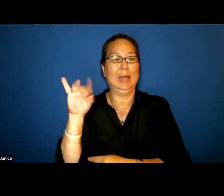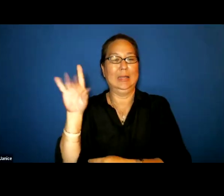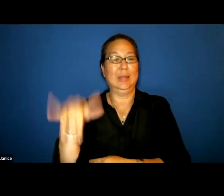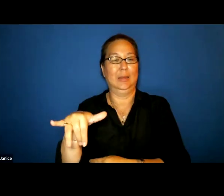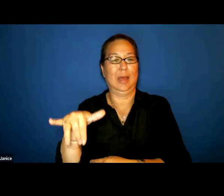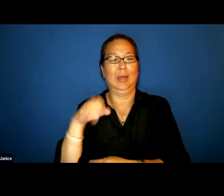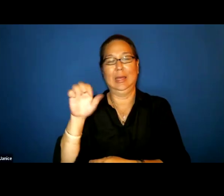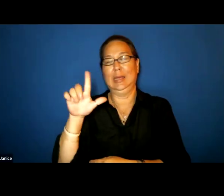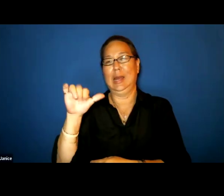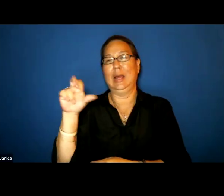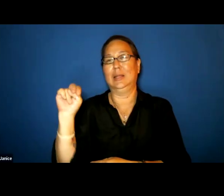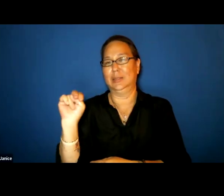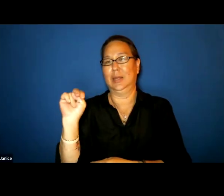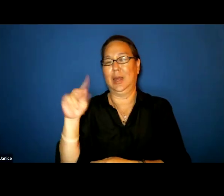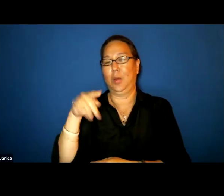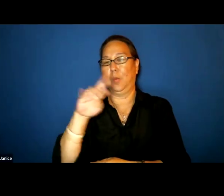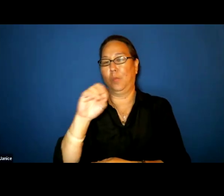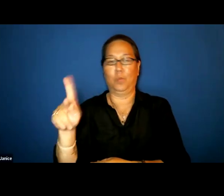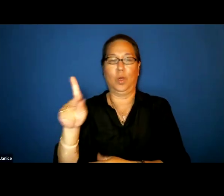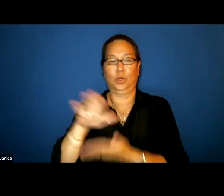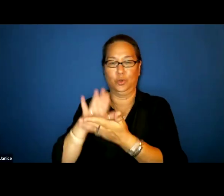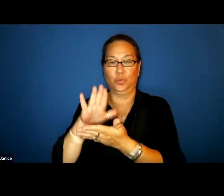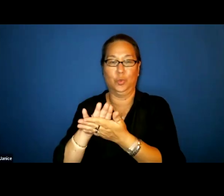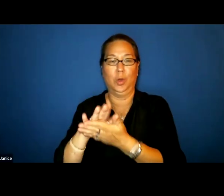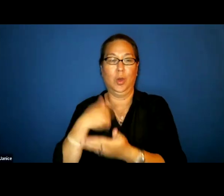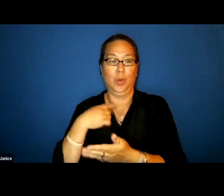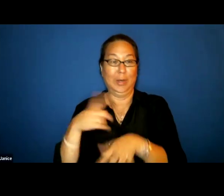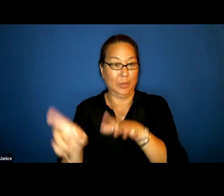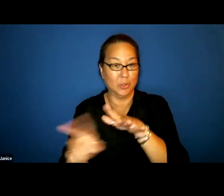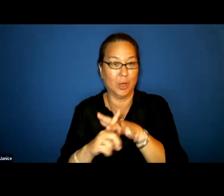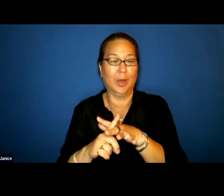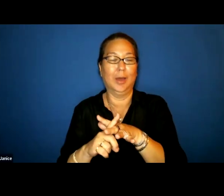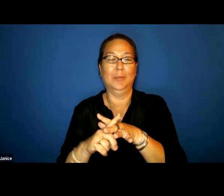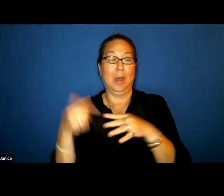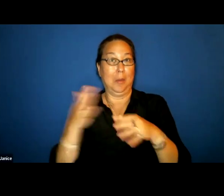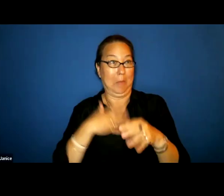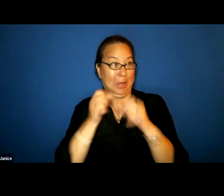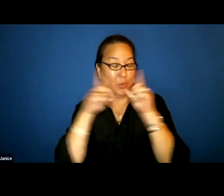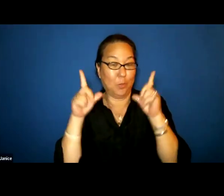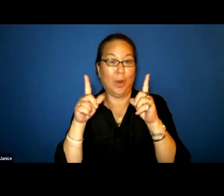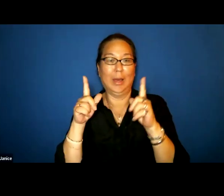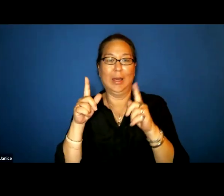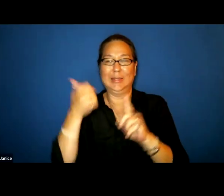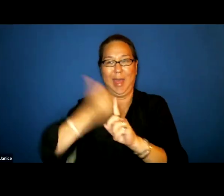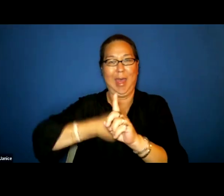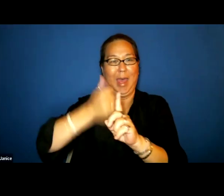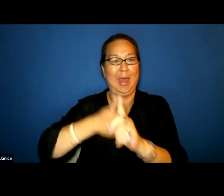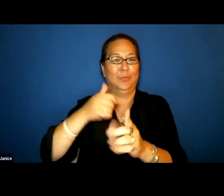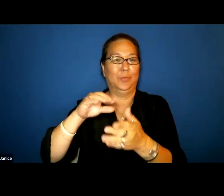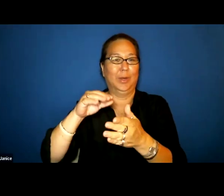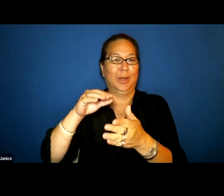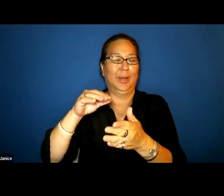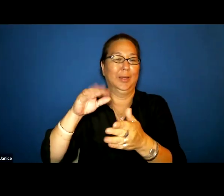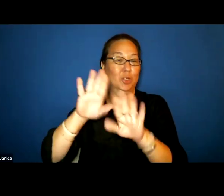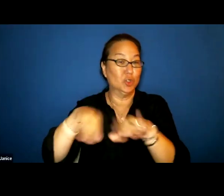School. And when I arrived at the school, much to my surprise, every child knew who I was because every single class had read the